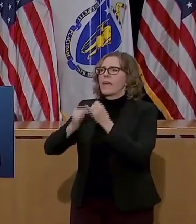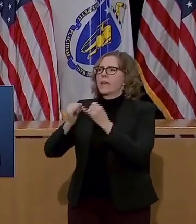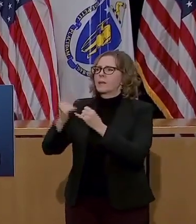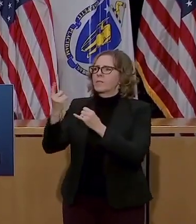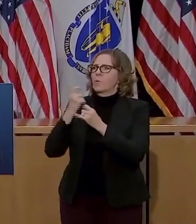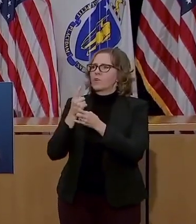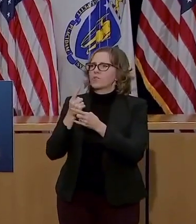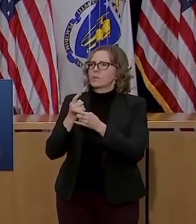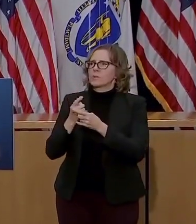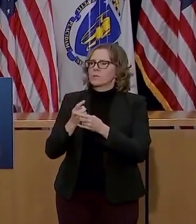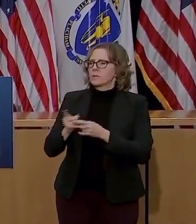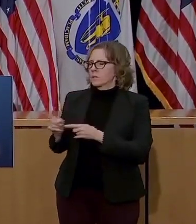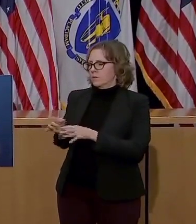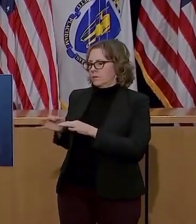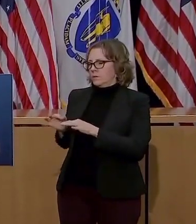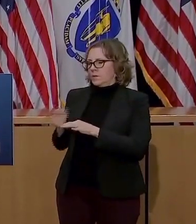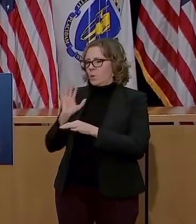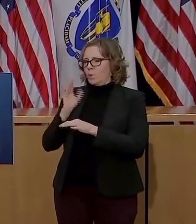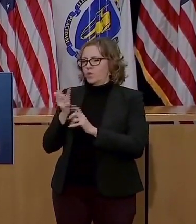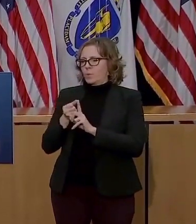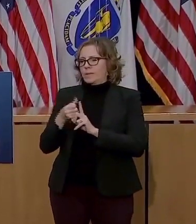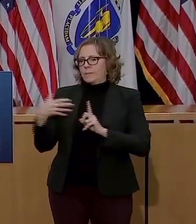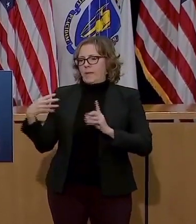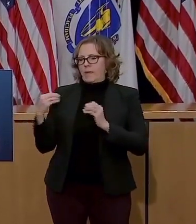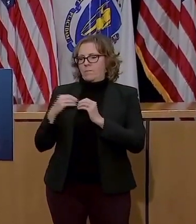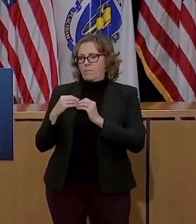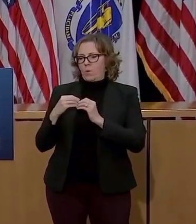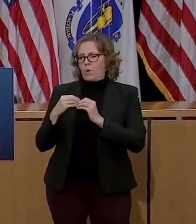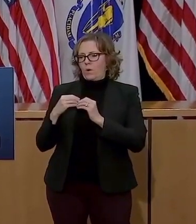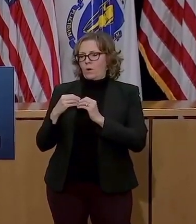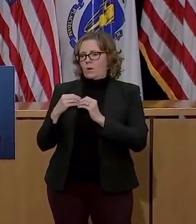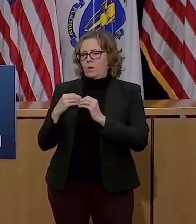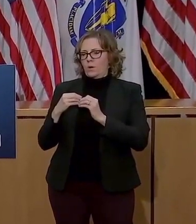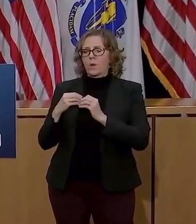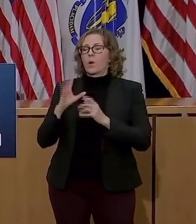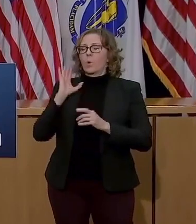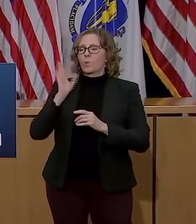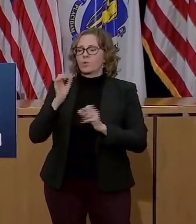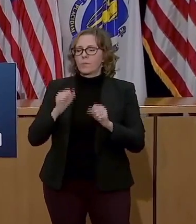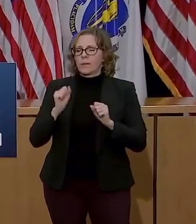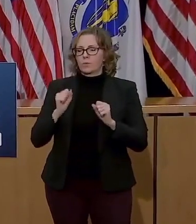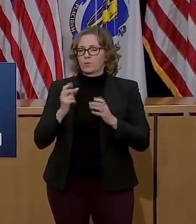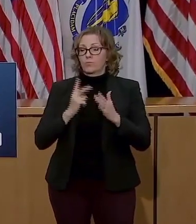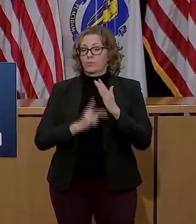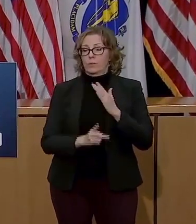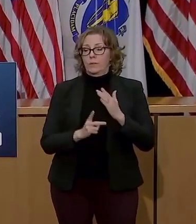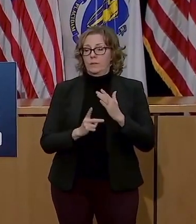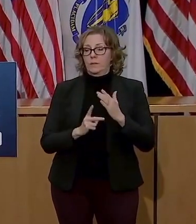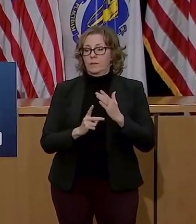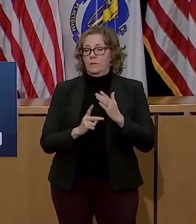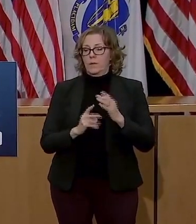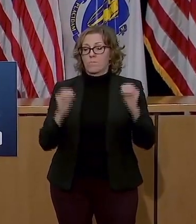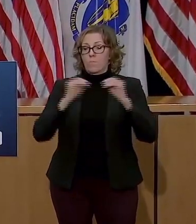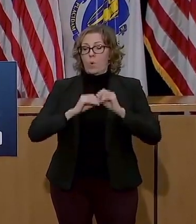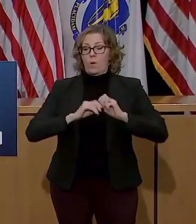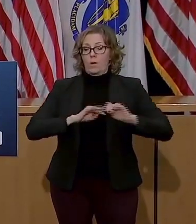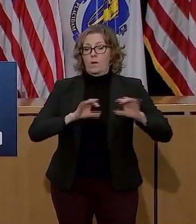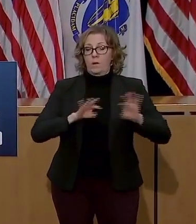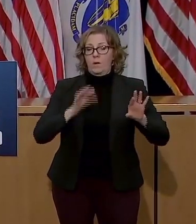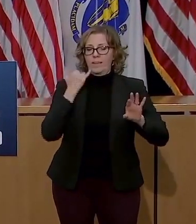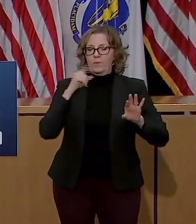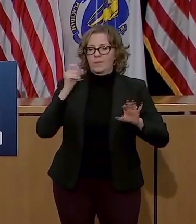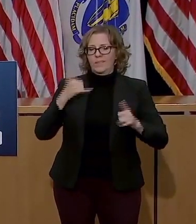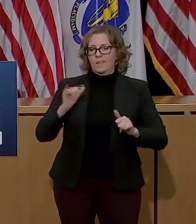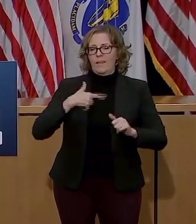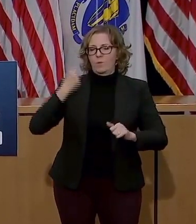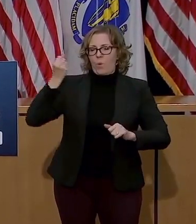we are going to dramatically expand our capacity to Oh, deliver, yeah. what does that mean with respect to the 20%? right. So the 20% is effective